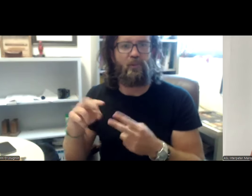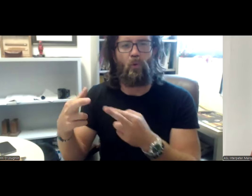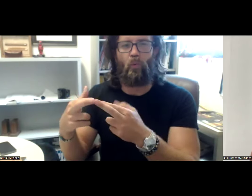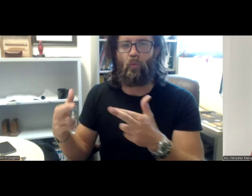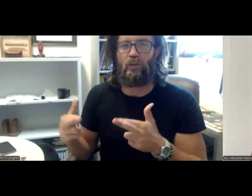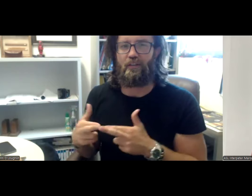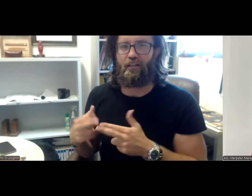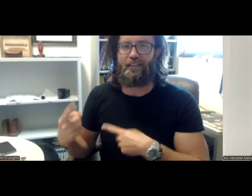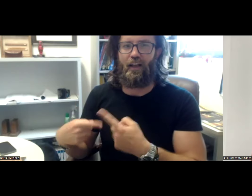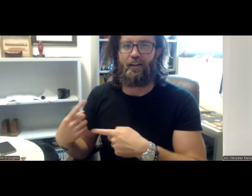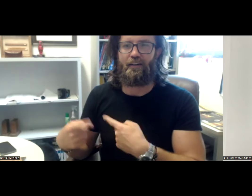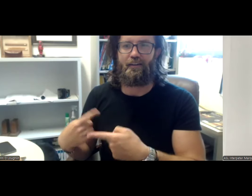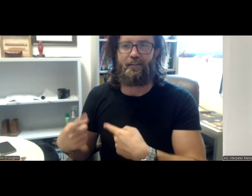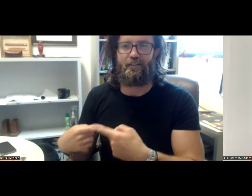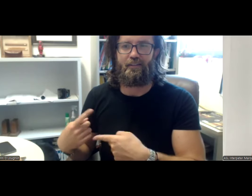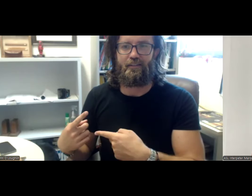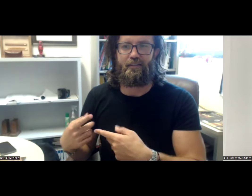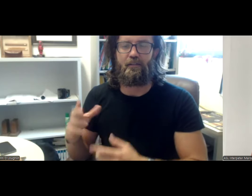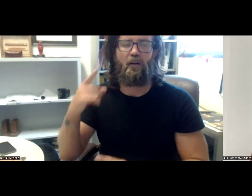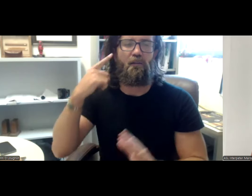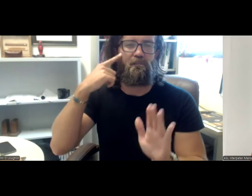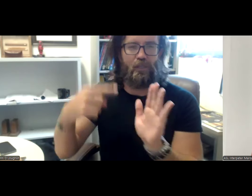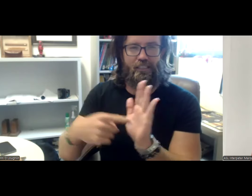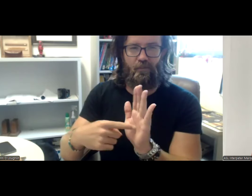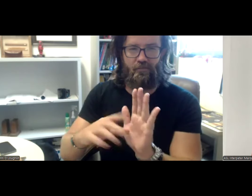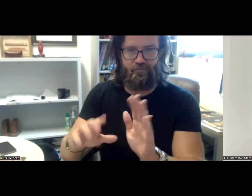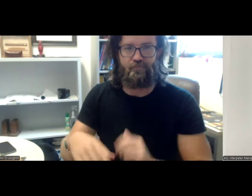meaning based on the context, or it's a regional variation.